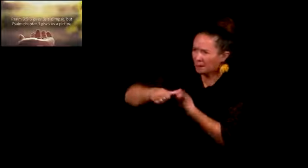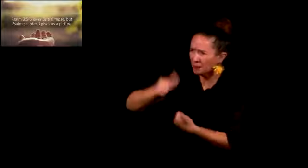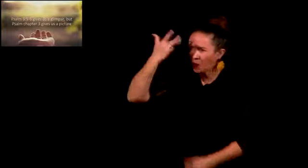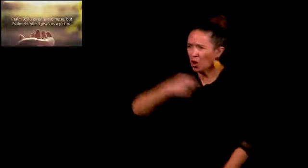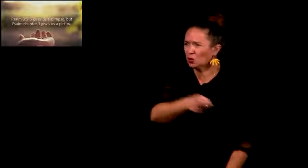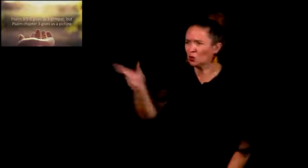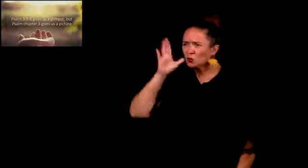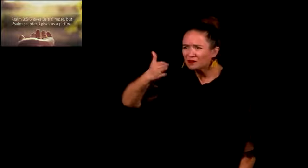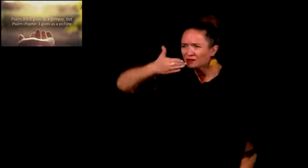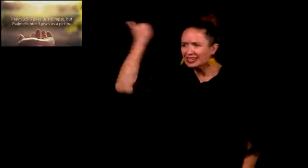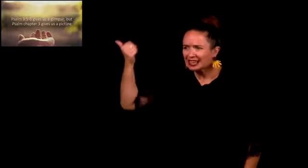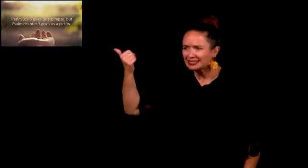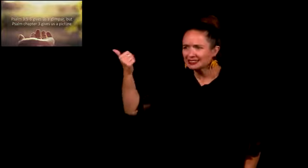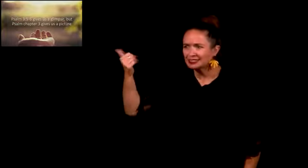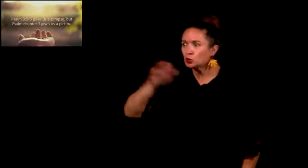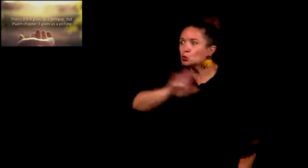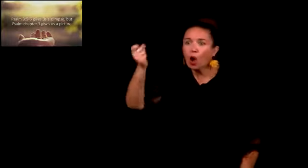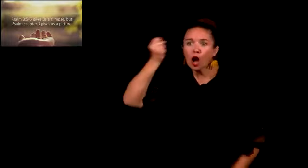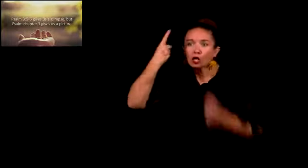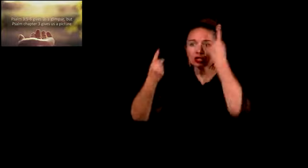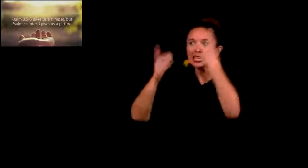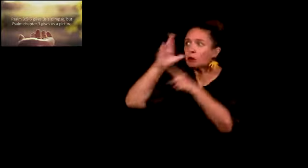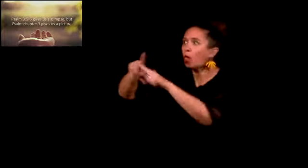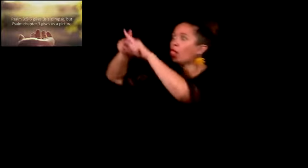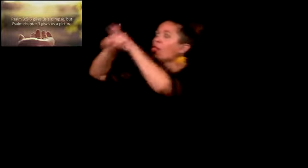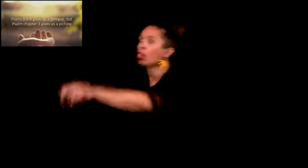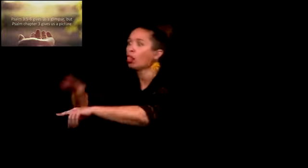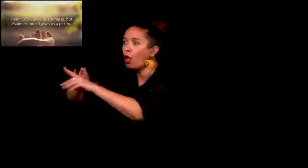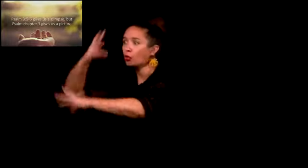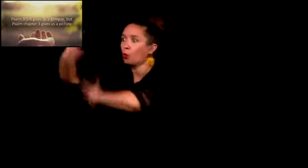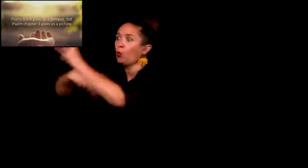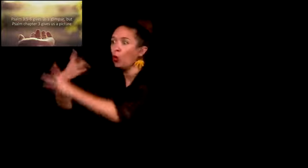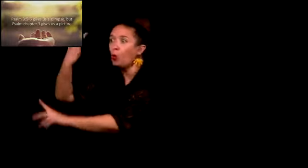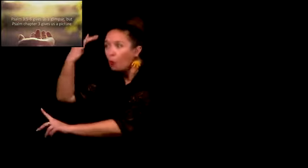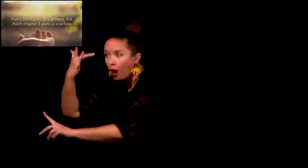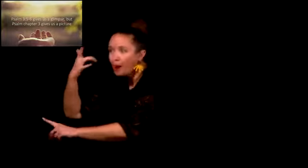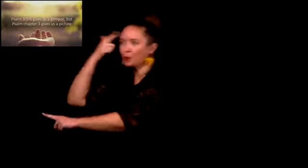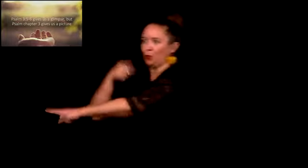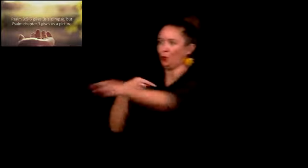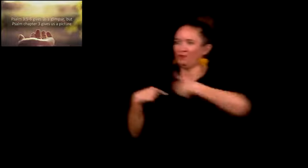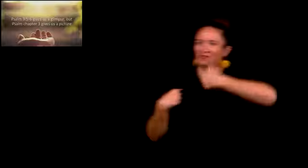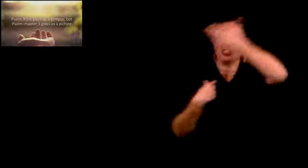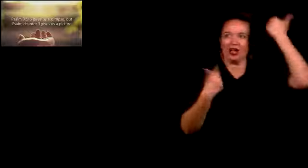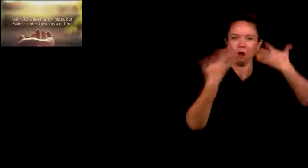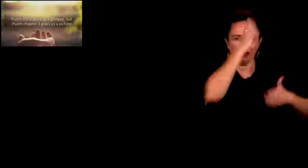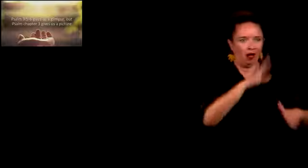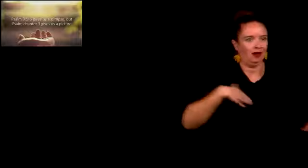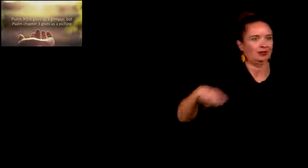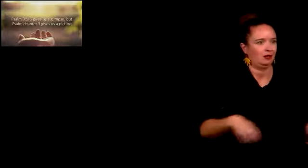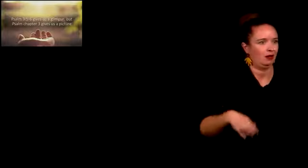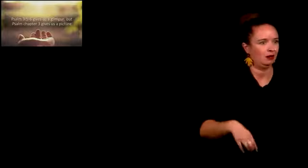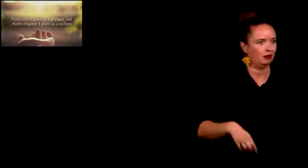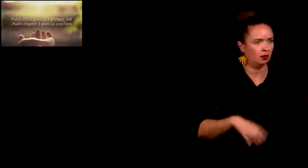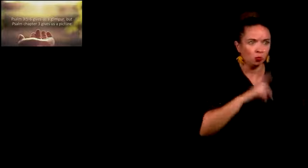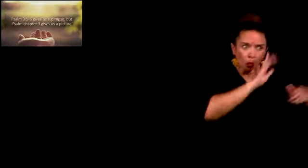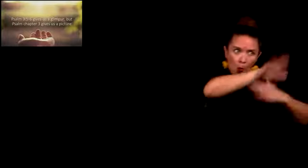do that. And remember what you guys are doing now so that you do not forget. You are so dependent on the world that we tend to